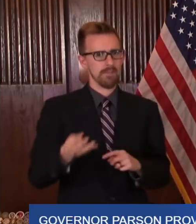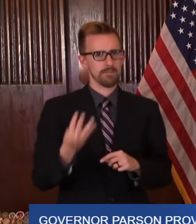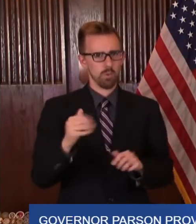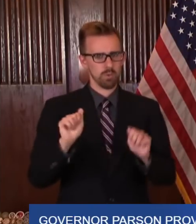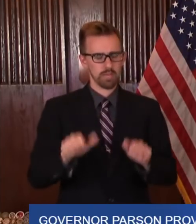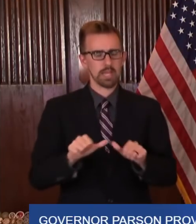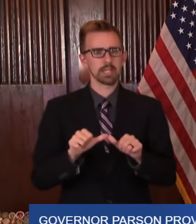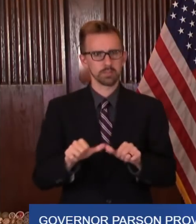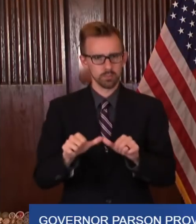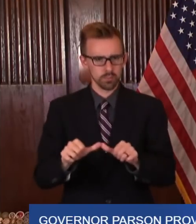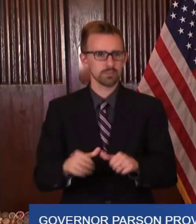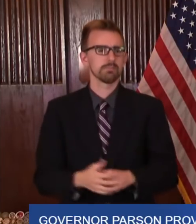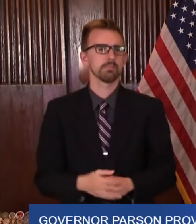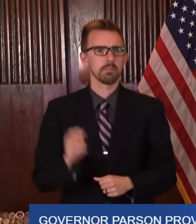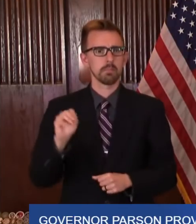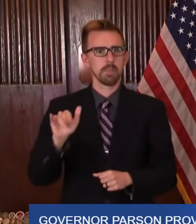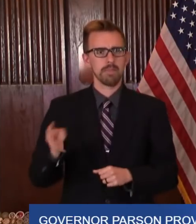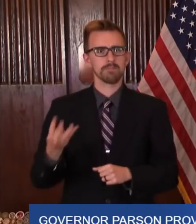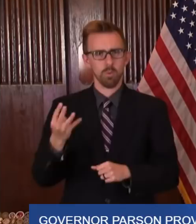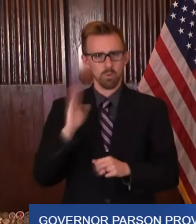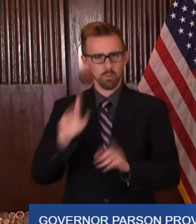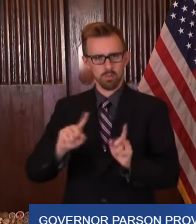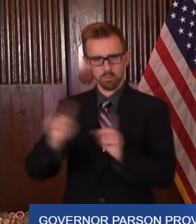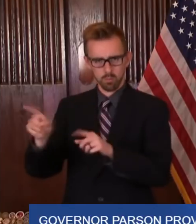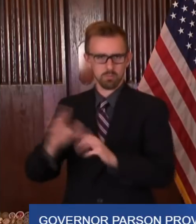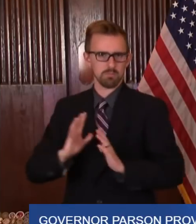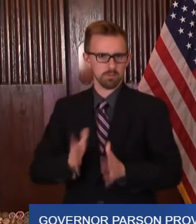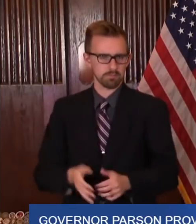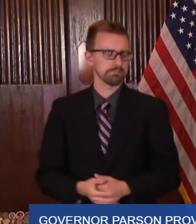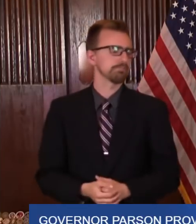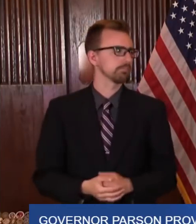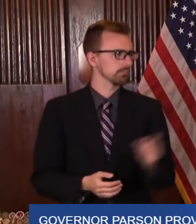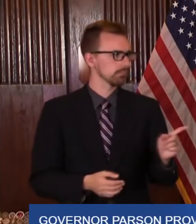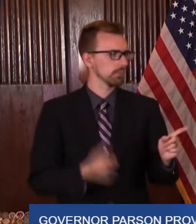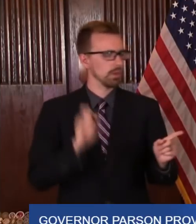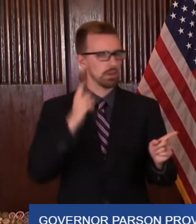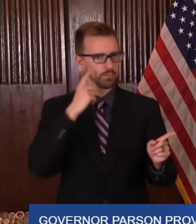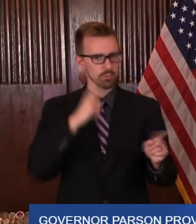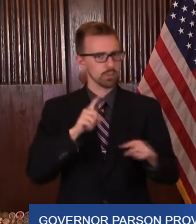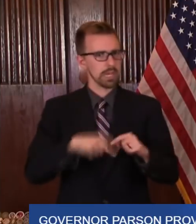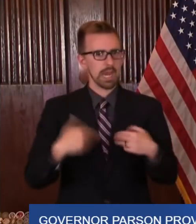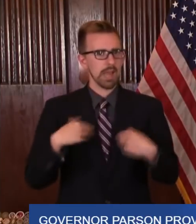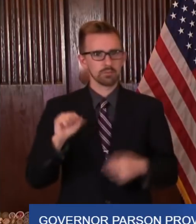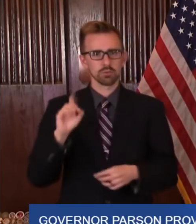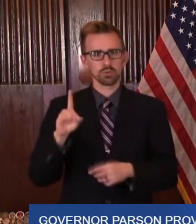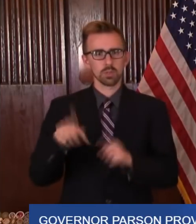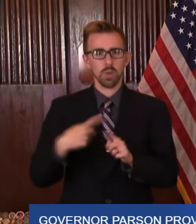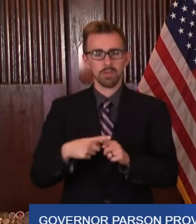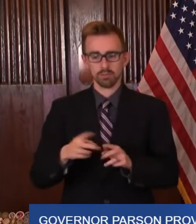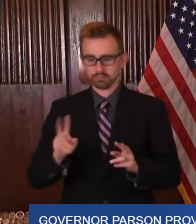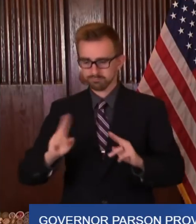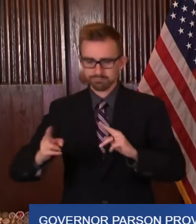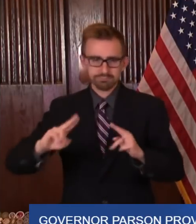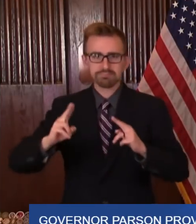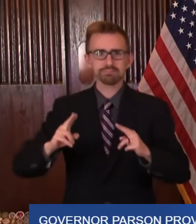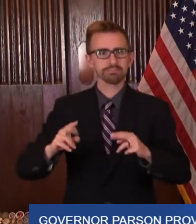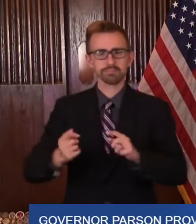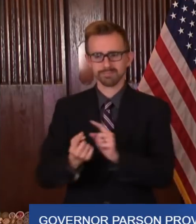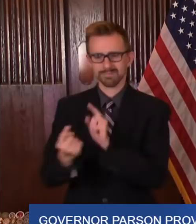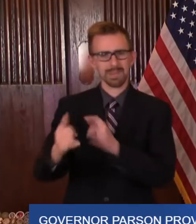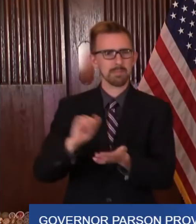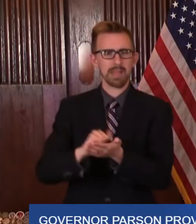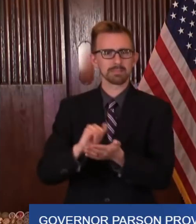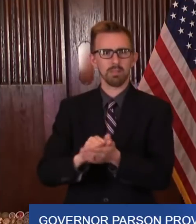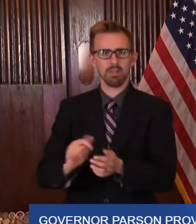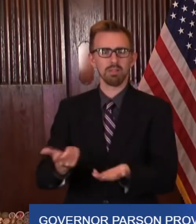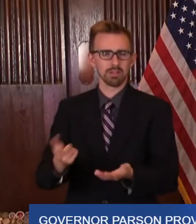be able to open up and go to business on May the 4th. Obviously, Governor, you can't have social distancing while you're cutting someone's hair, so how do you expect